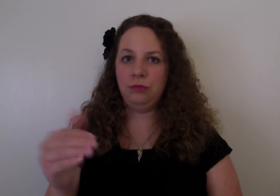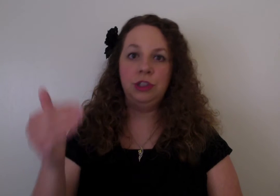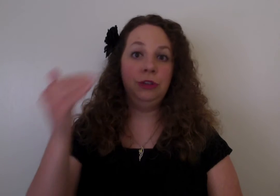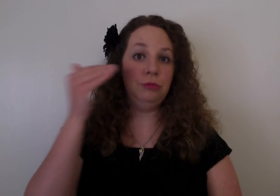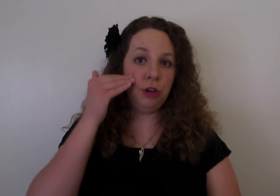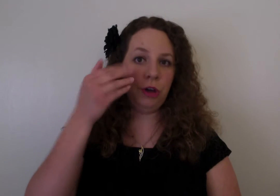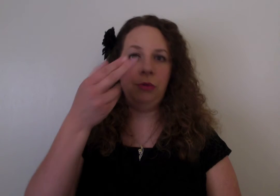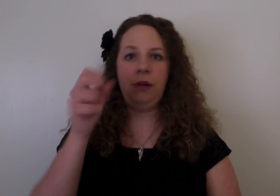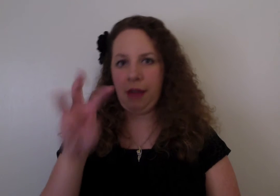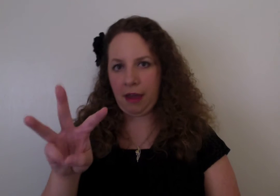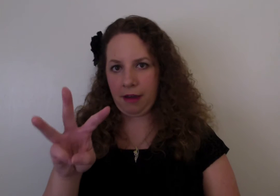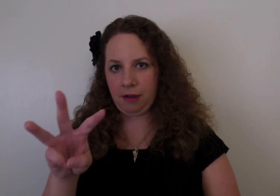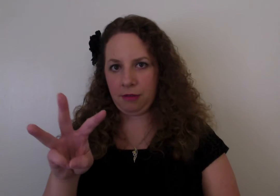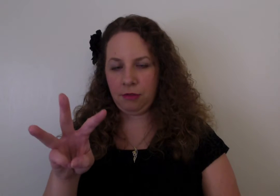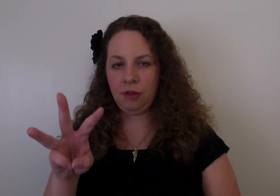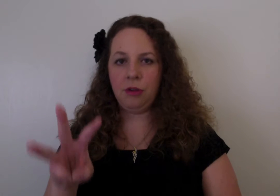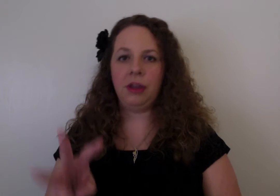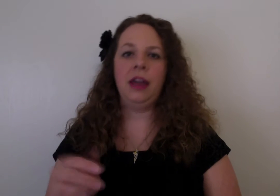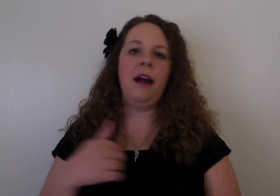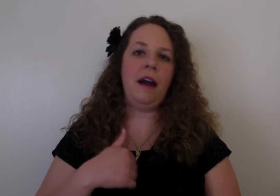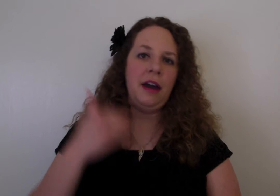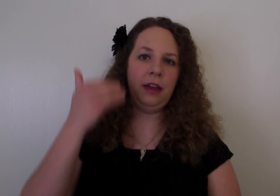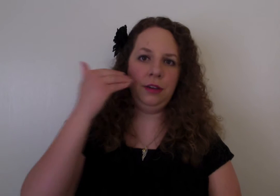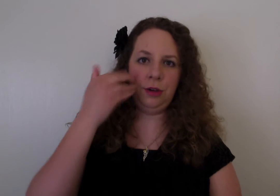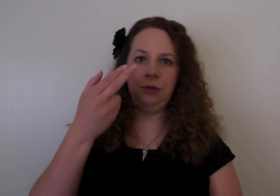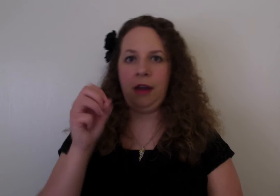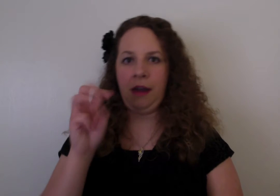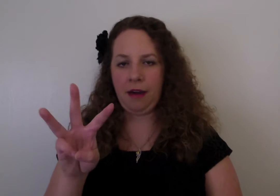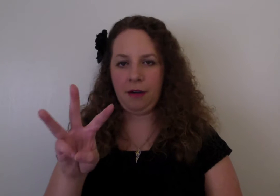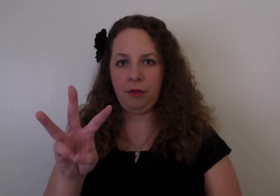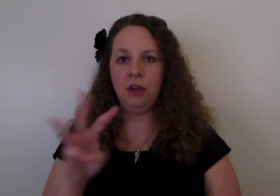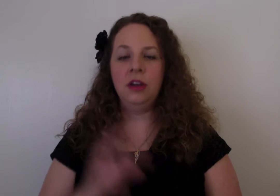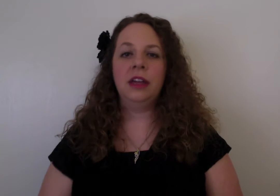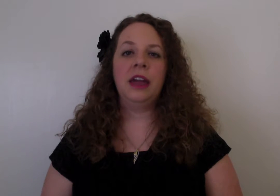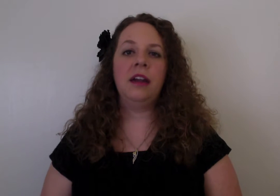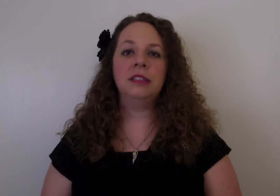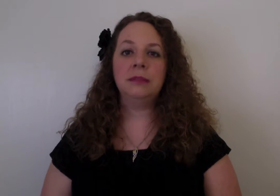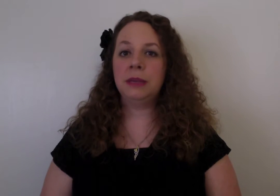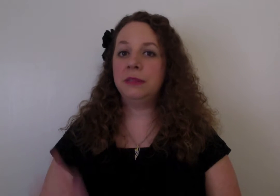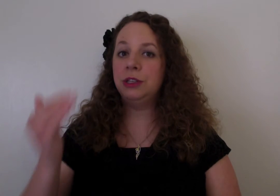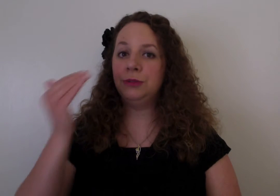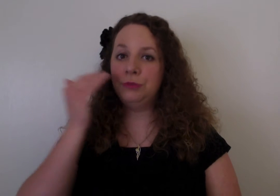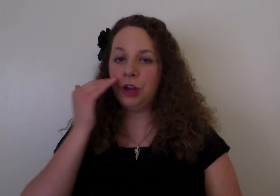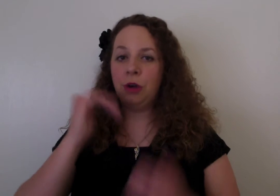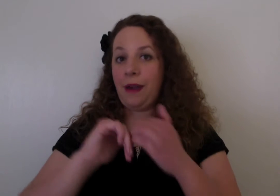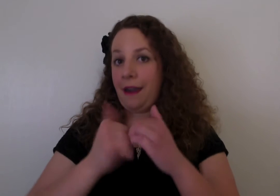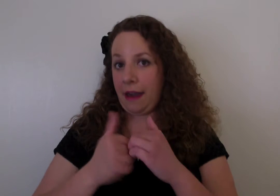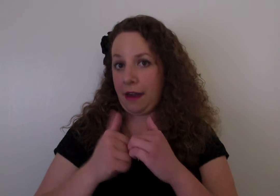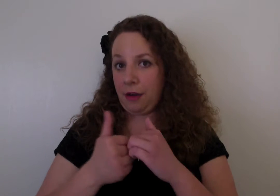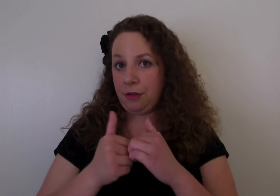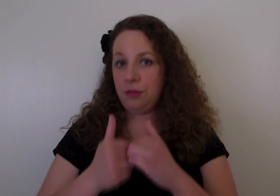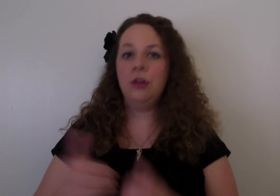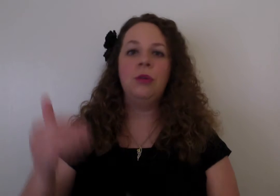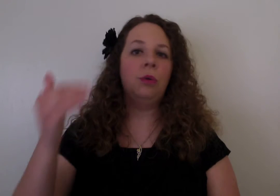Do you know how? Okay. I know how. Okay. Sometimes I do know how or